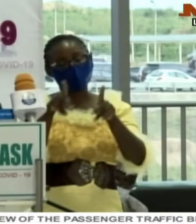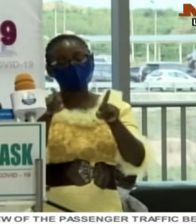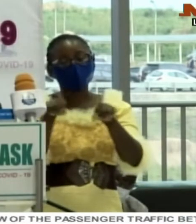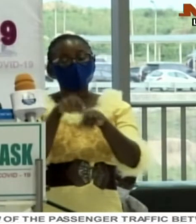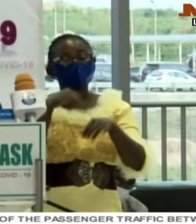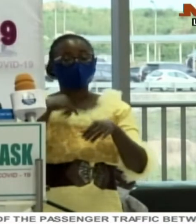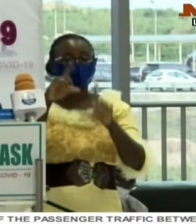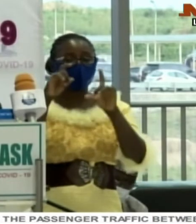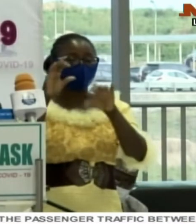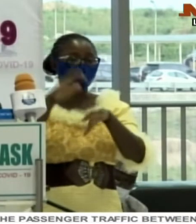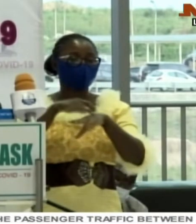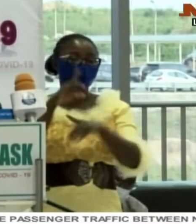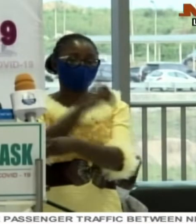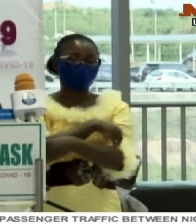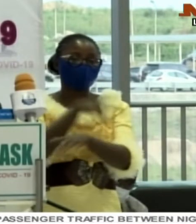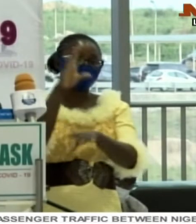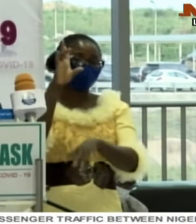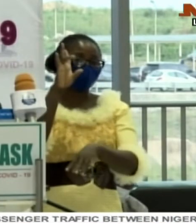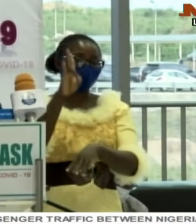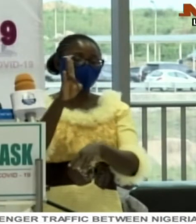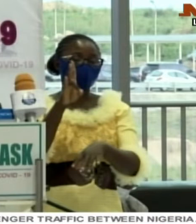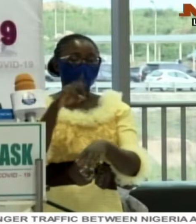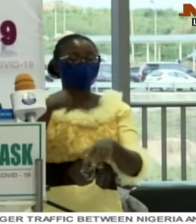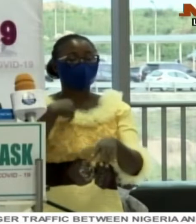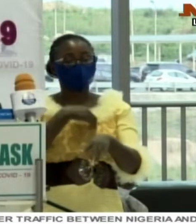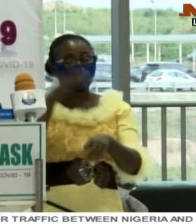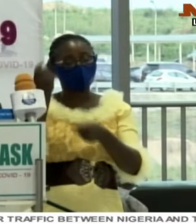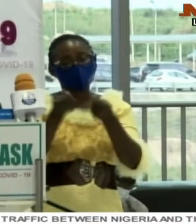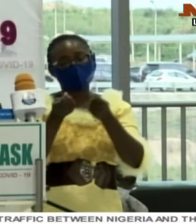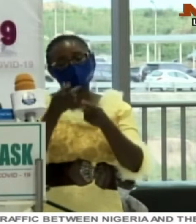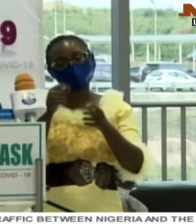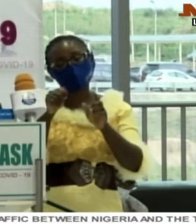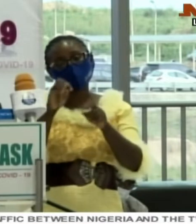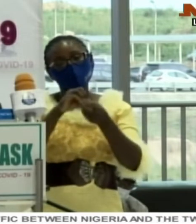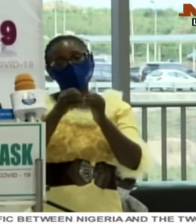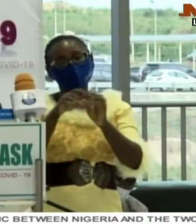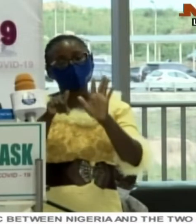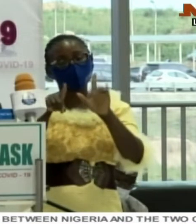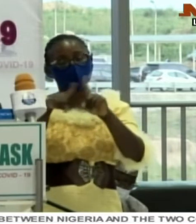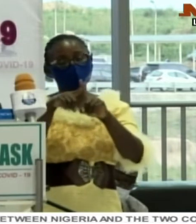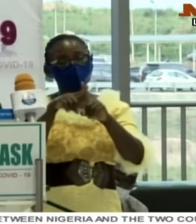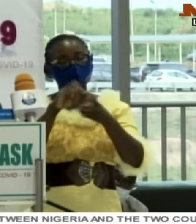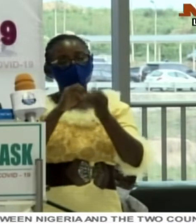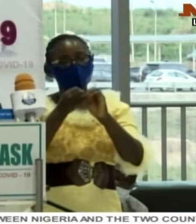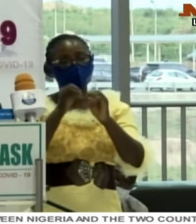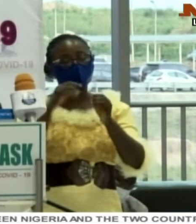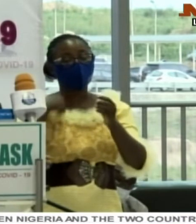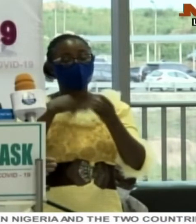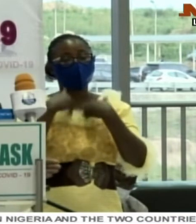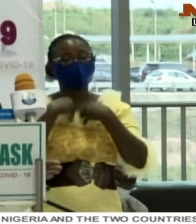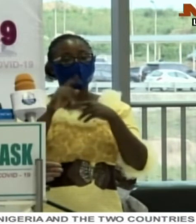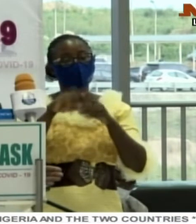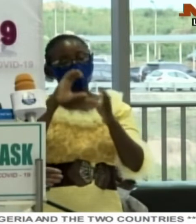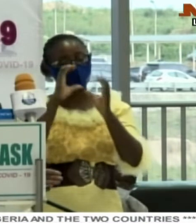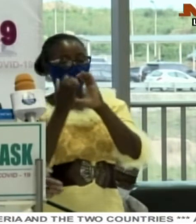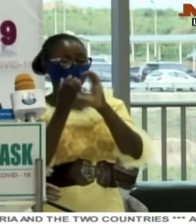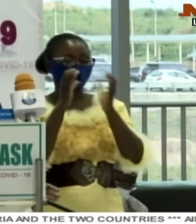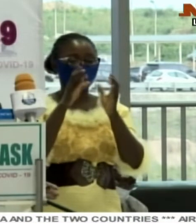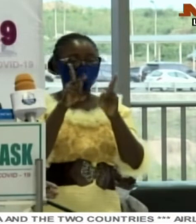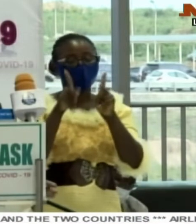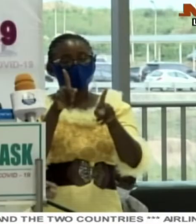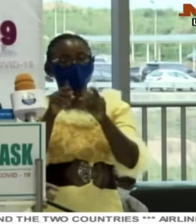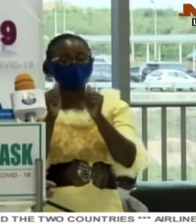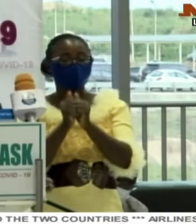7. We'll be monitoring the number of positives we're getting. We will also be comparing people with